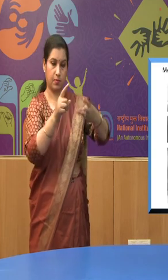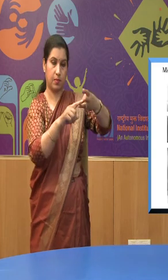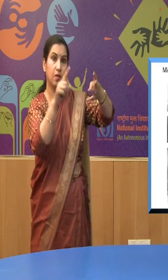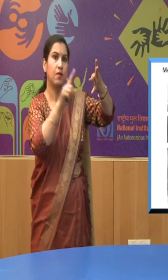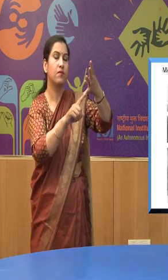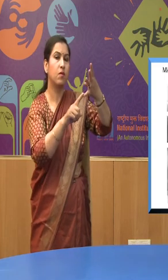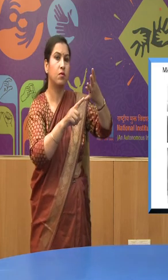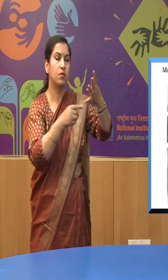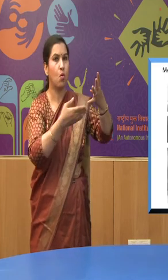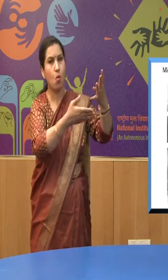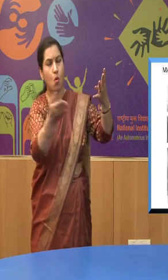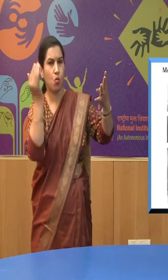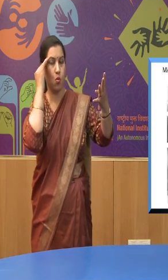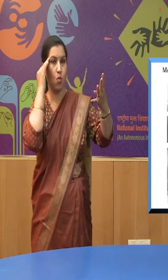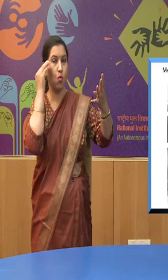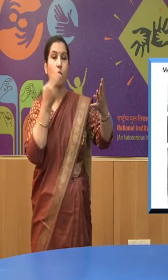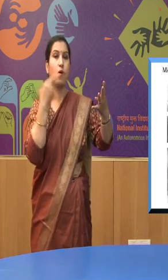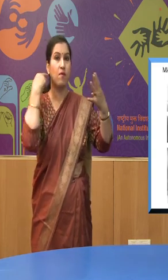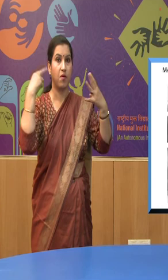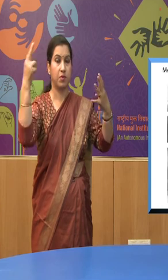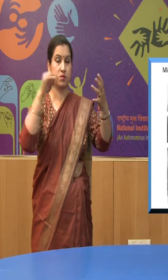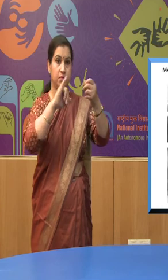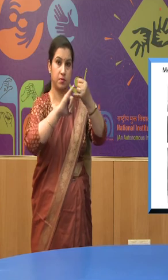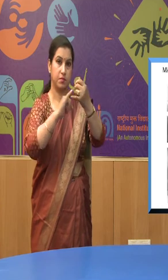another name is Sir Syed Ahmad Khan,